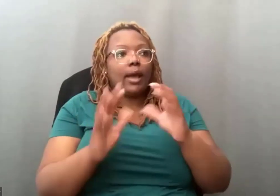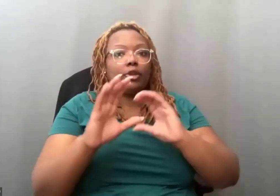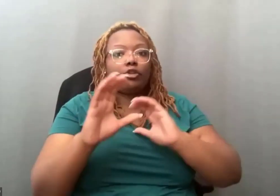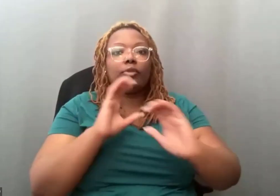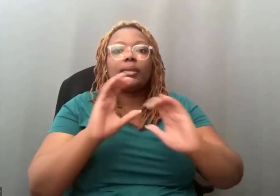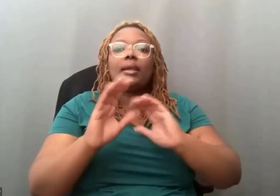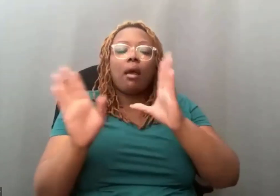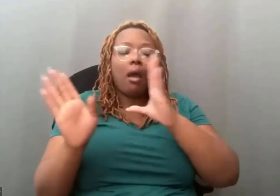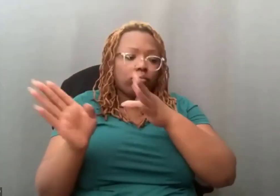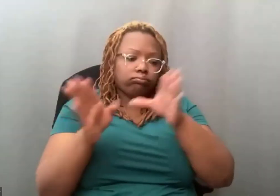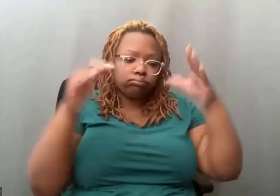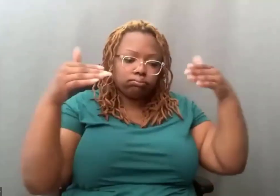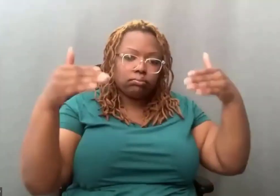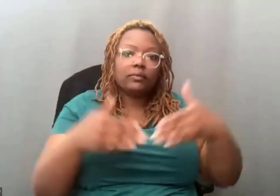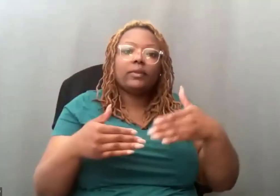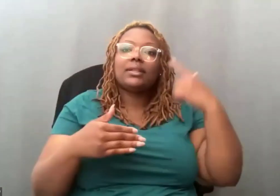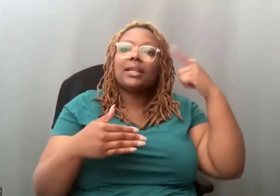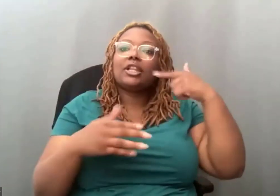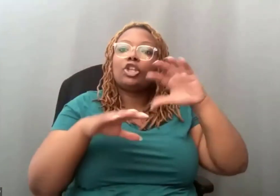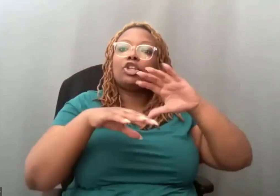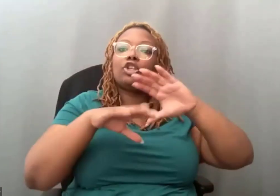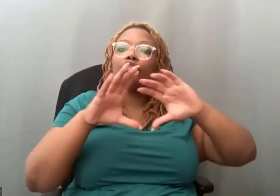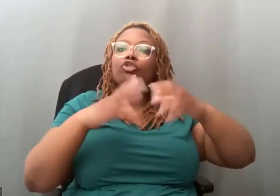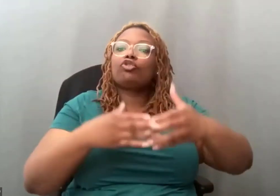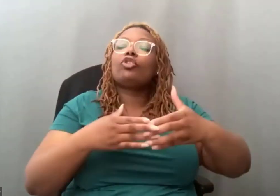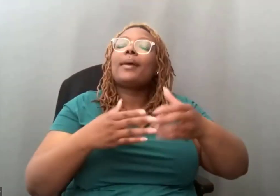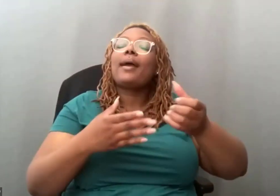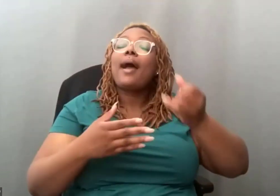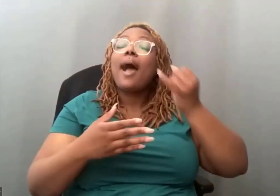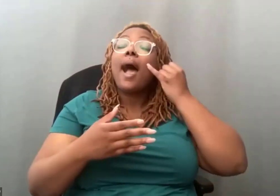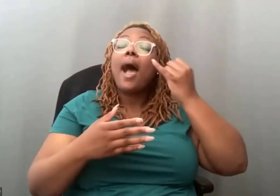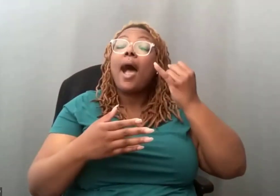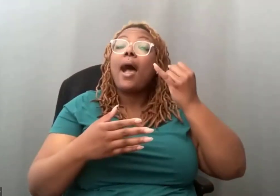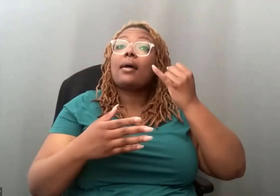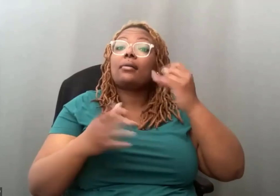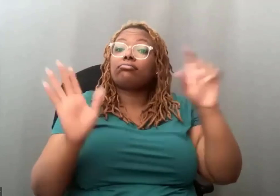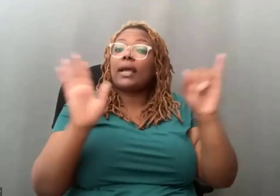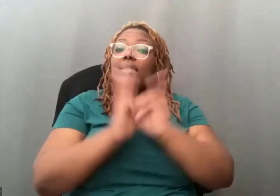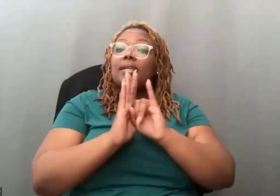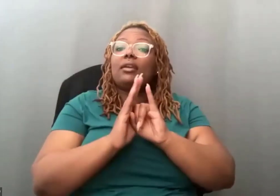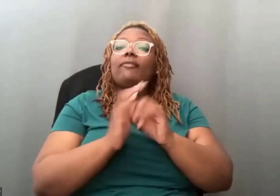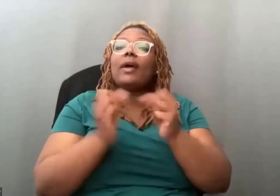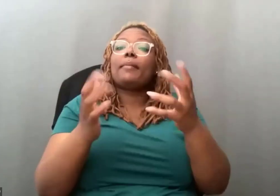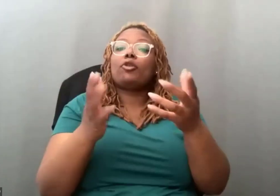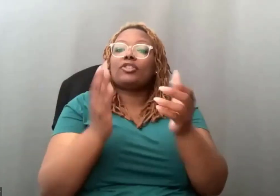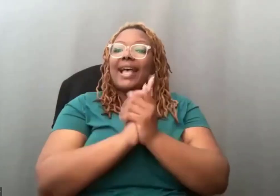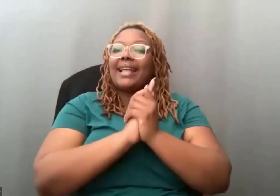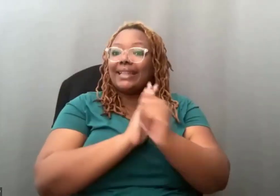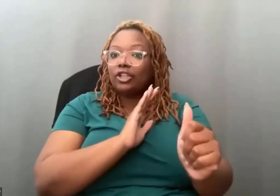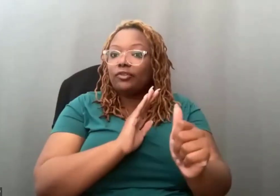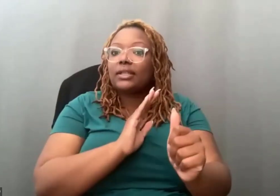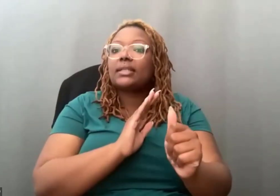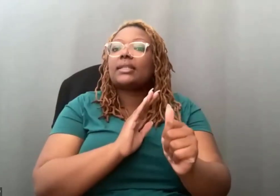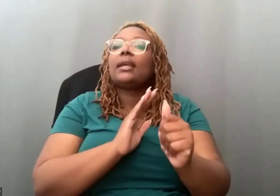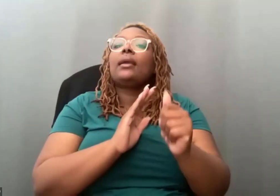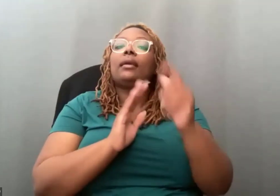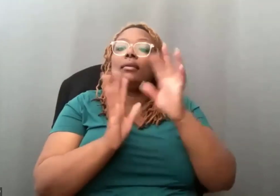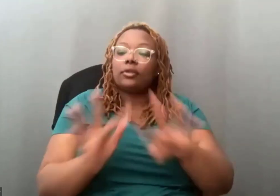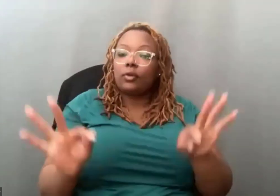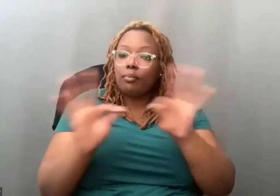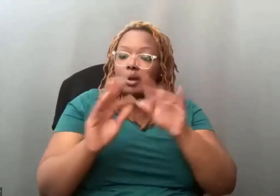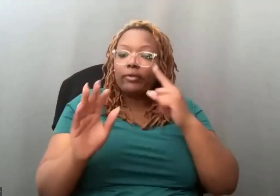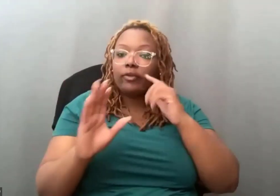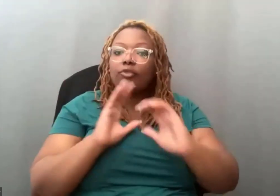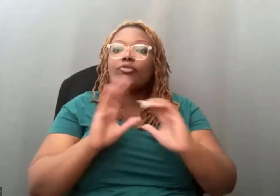attention to the fact that the New London Group identified multiliteracy as the crux of a modern pedagogy on literacy and communication, which